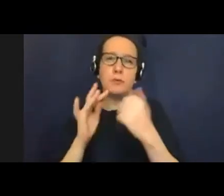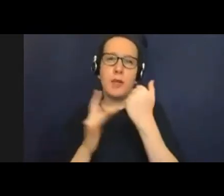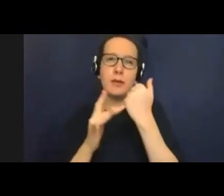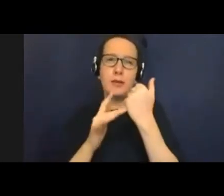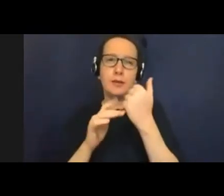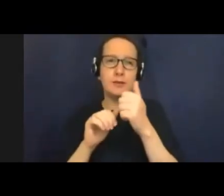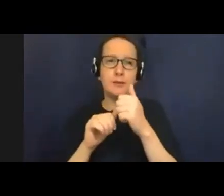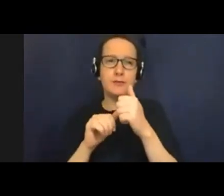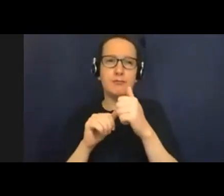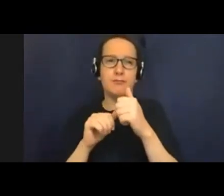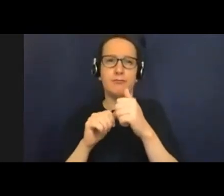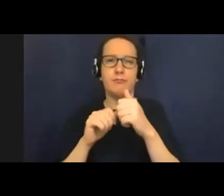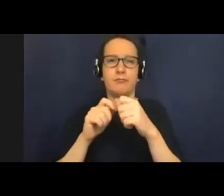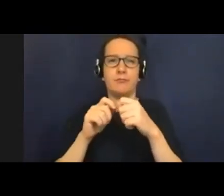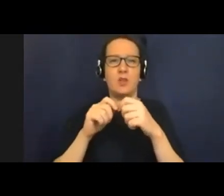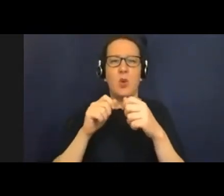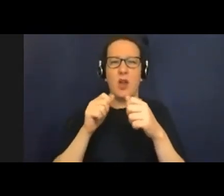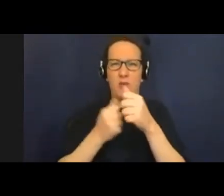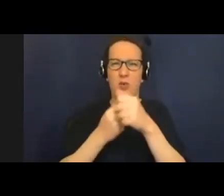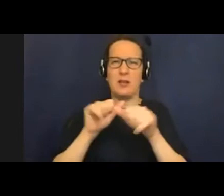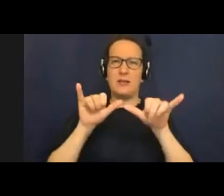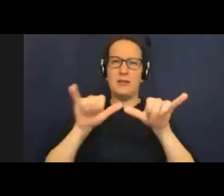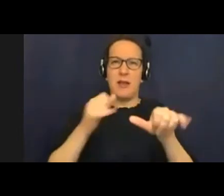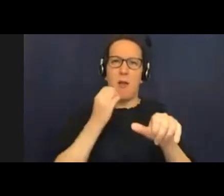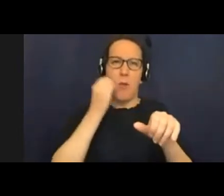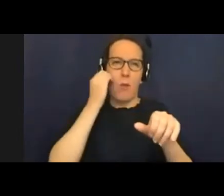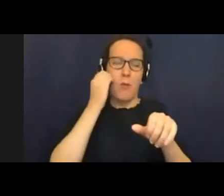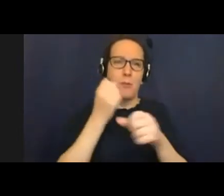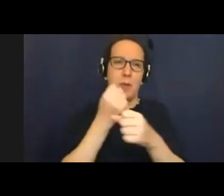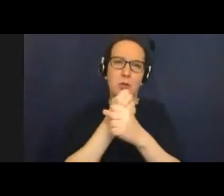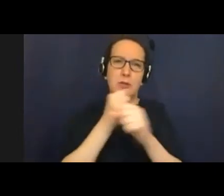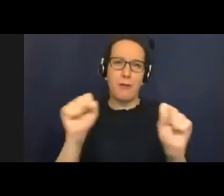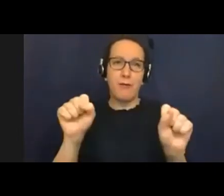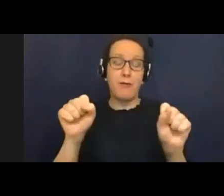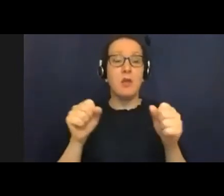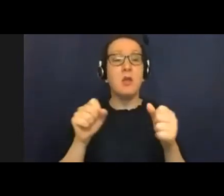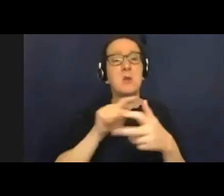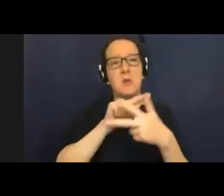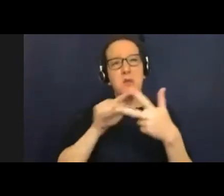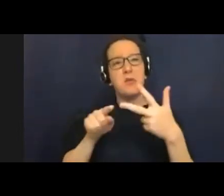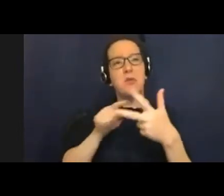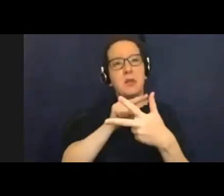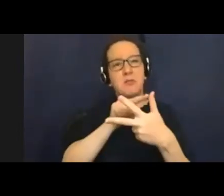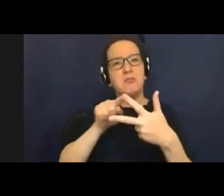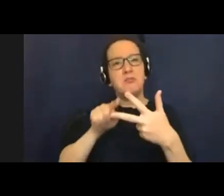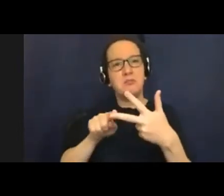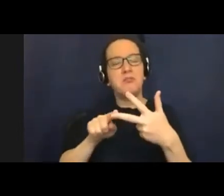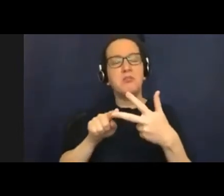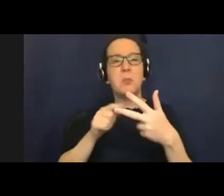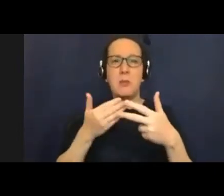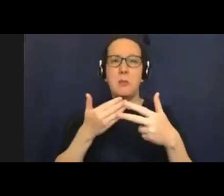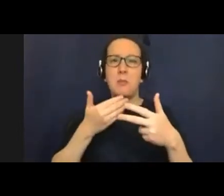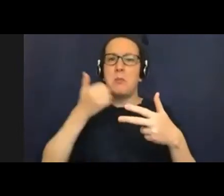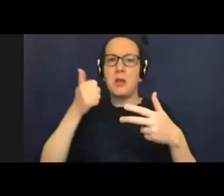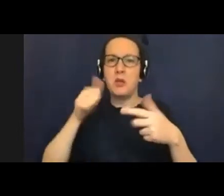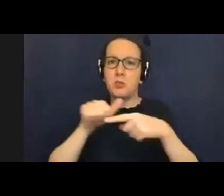So those are three areas that we're seeing good practices emerge in terms of materials in accessible formats,